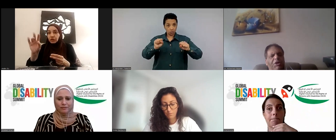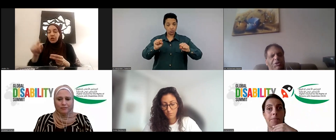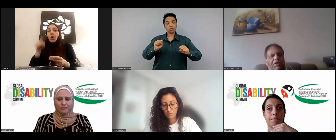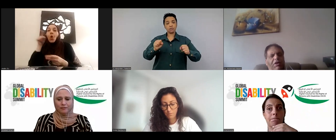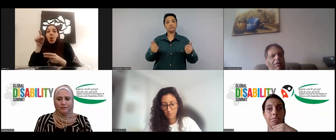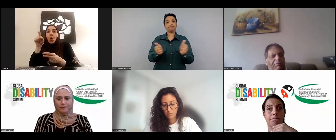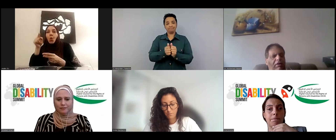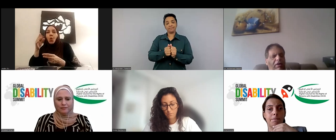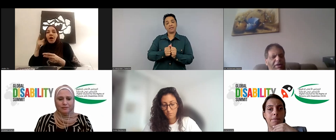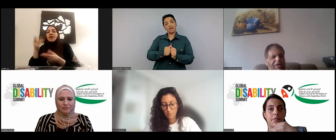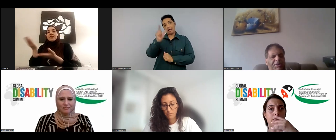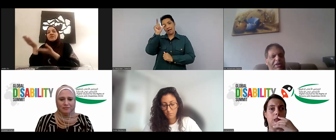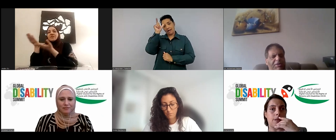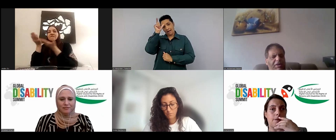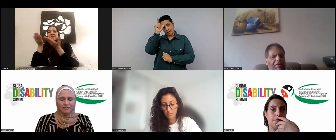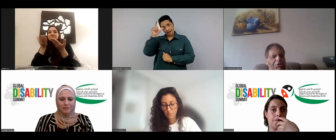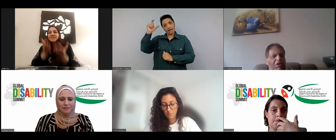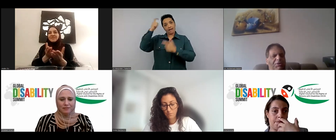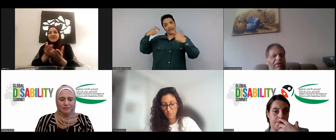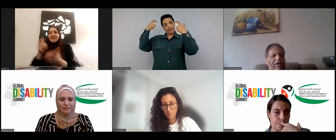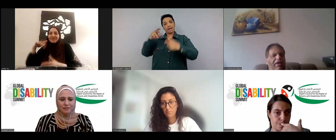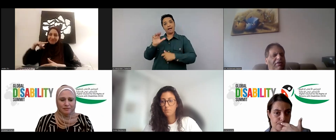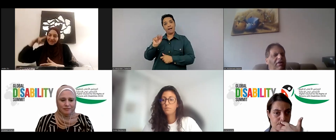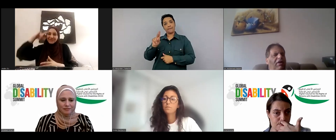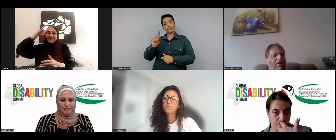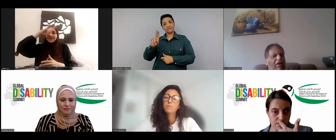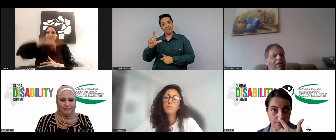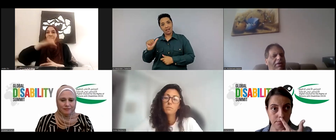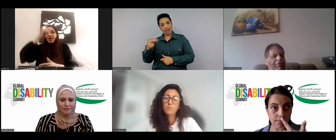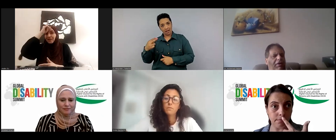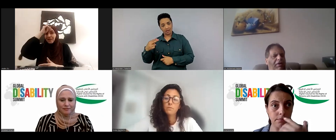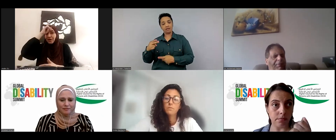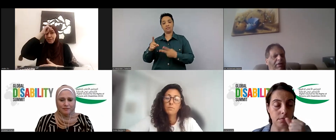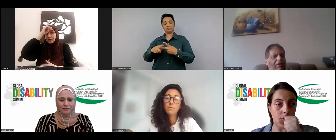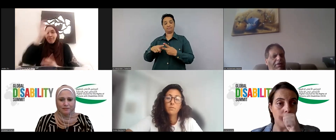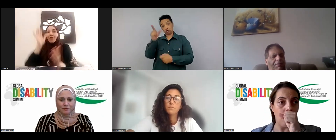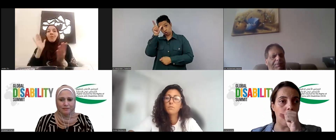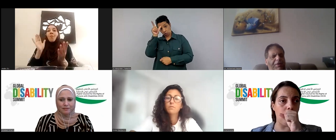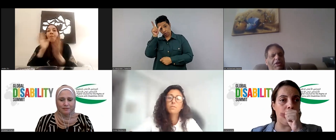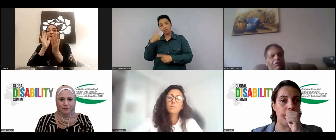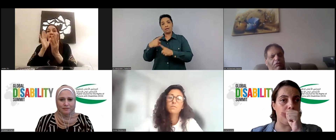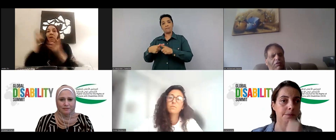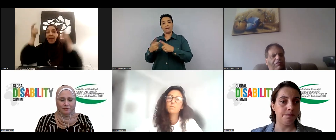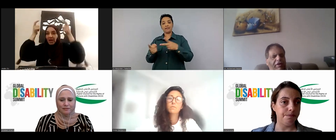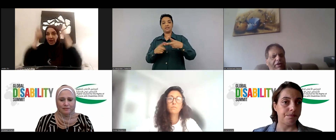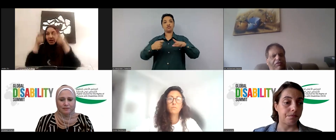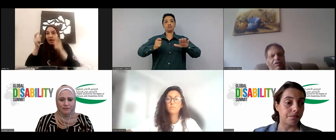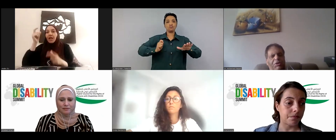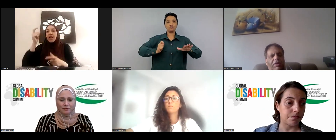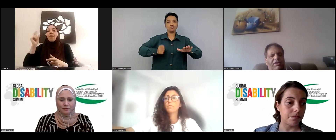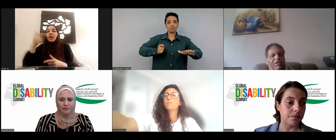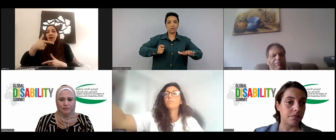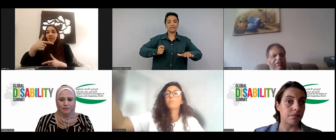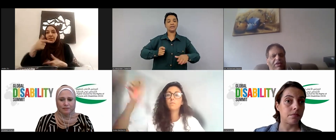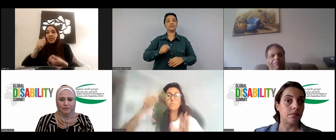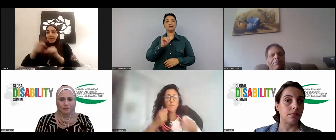His Majesty King Abdullah, His Excellency the Chancellor, and the President of